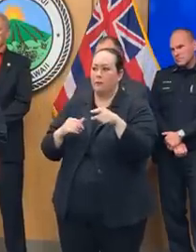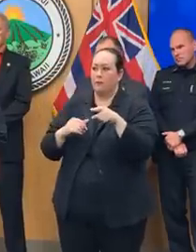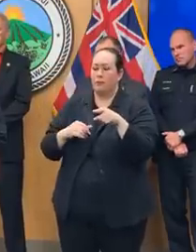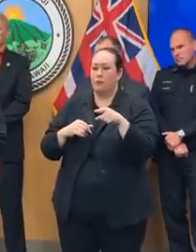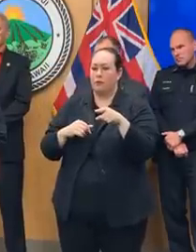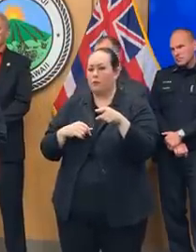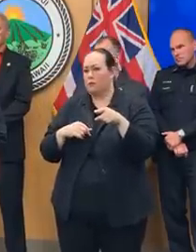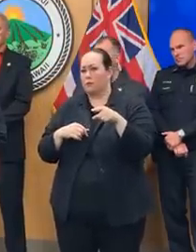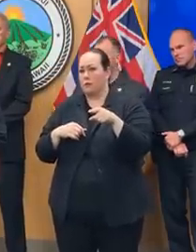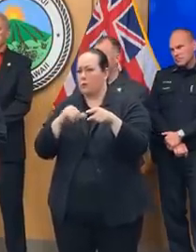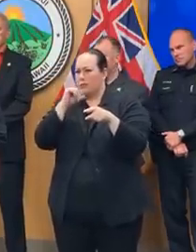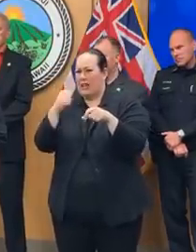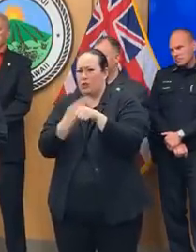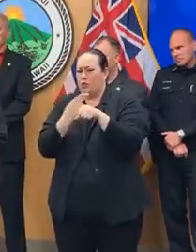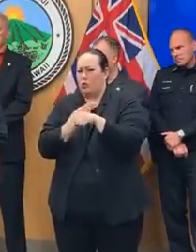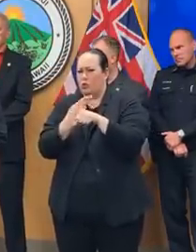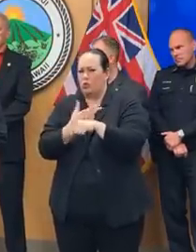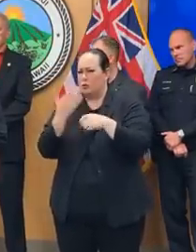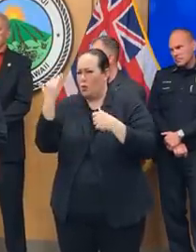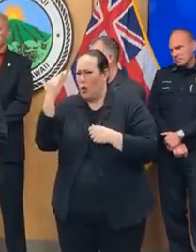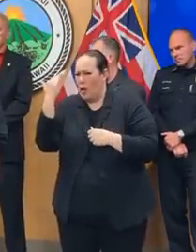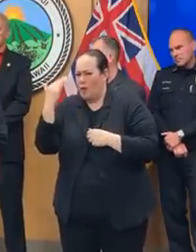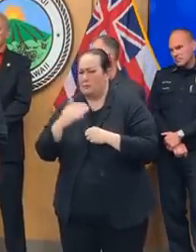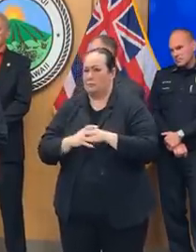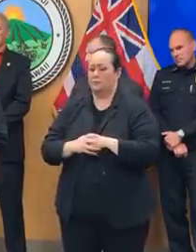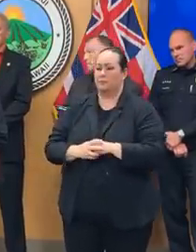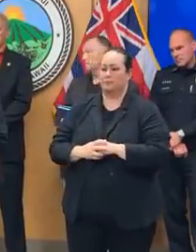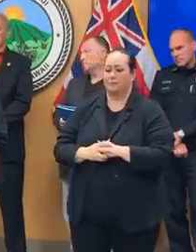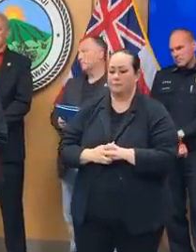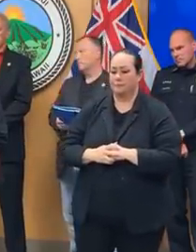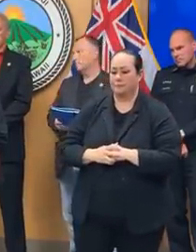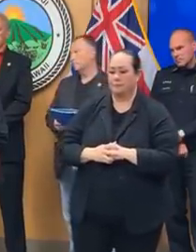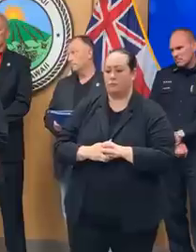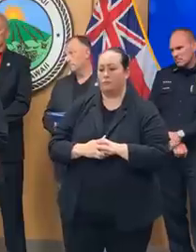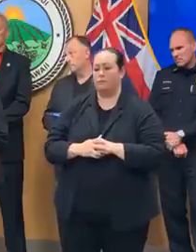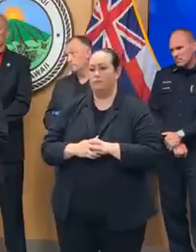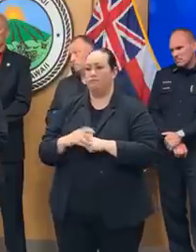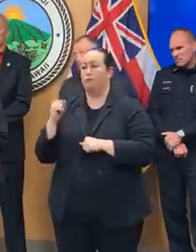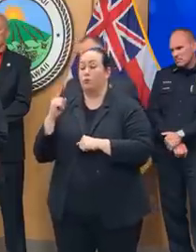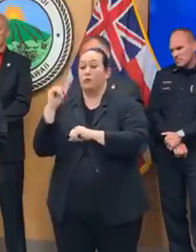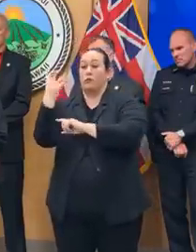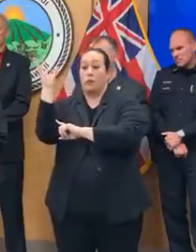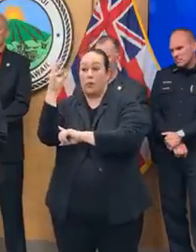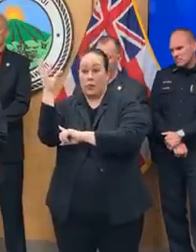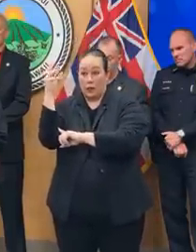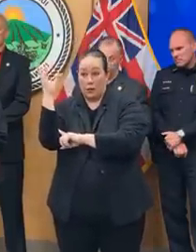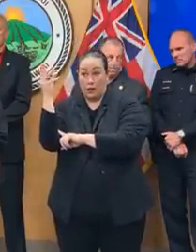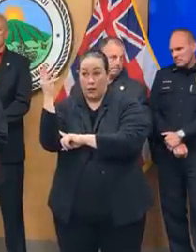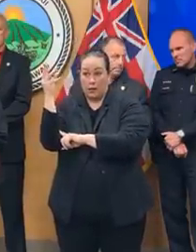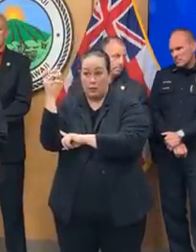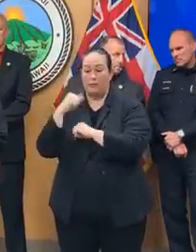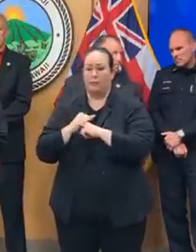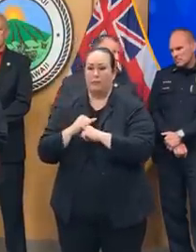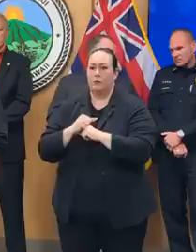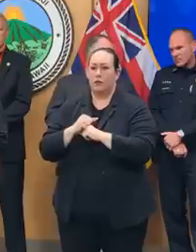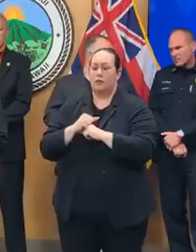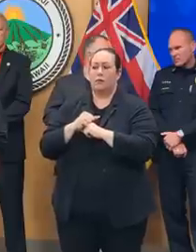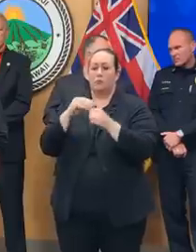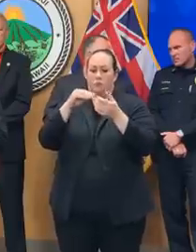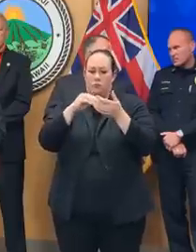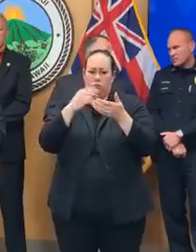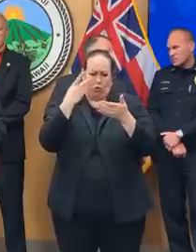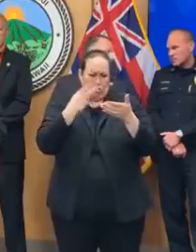the official state website? So the question is around siren use, clarification on that, noting that wildfire